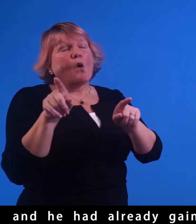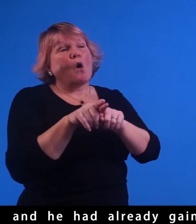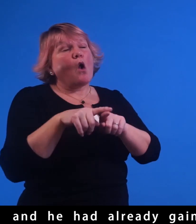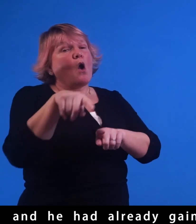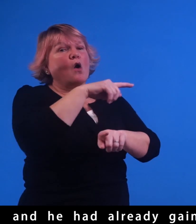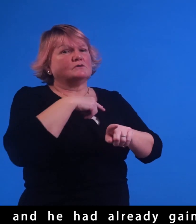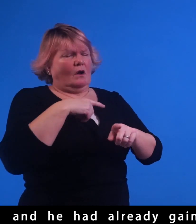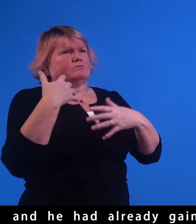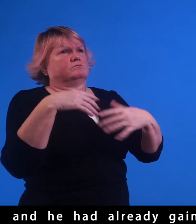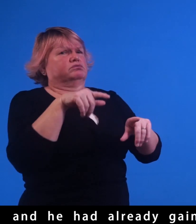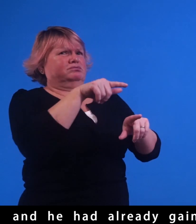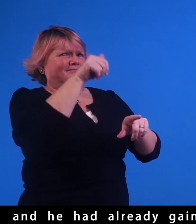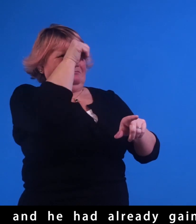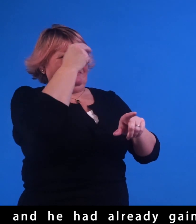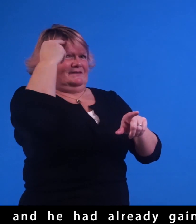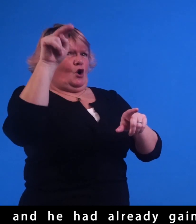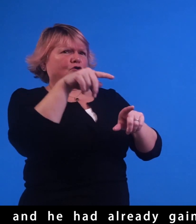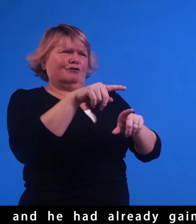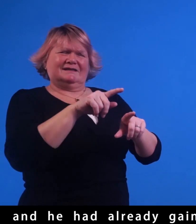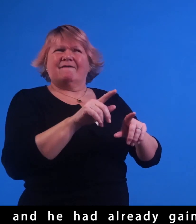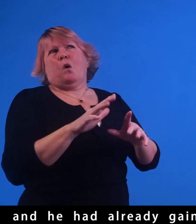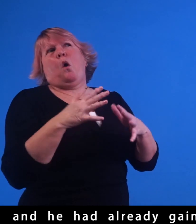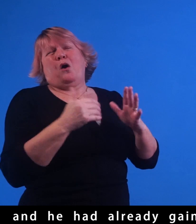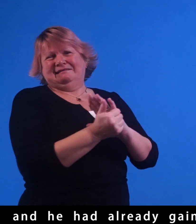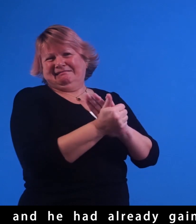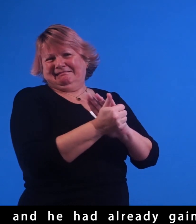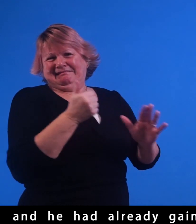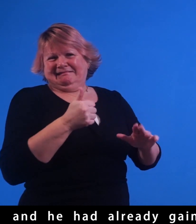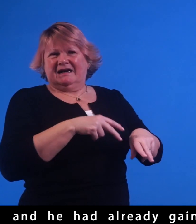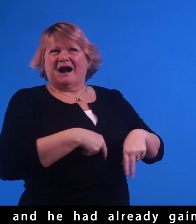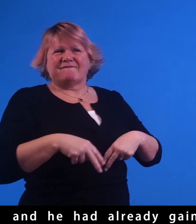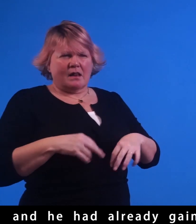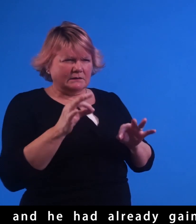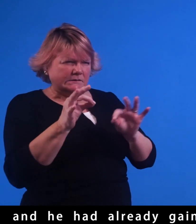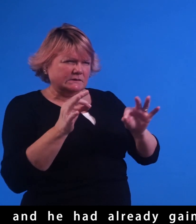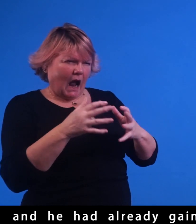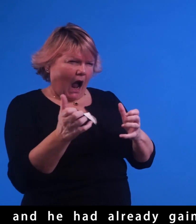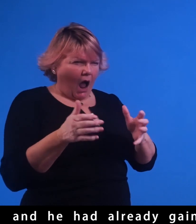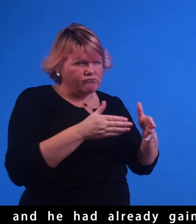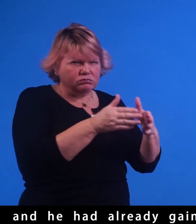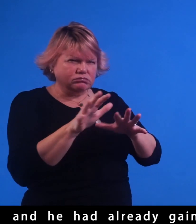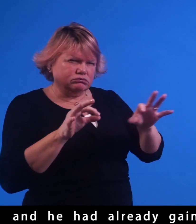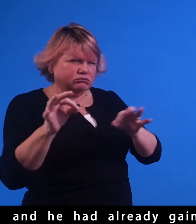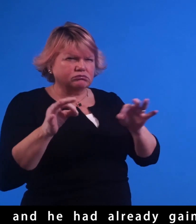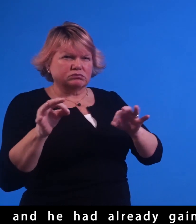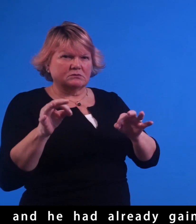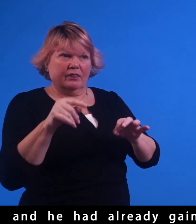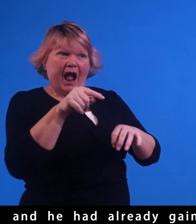And he had already gained notoriety as a highly skilled naval tactician by the time of the Napoleonic